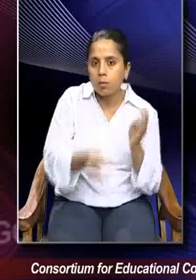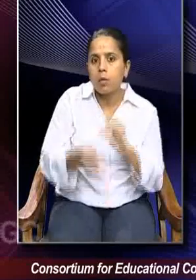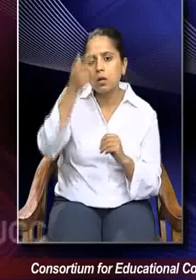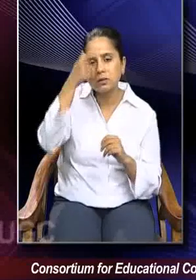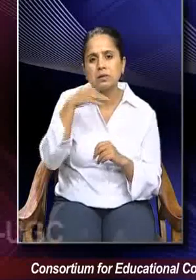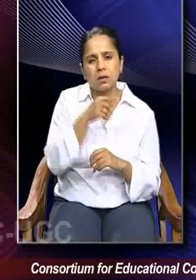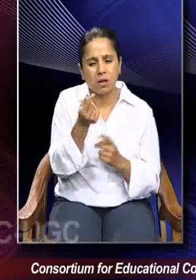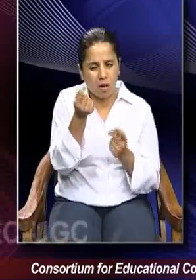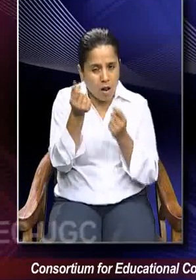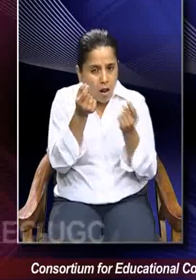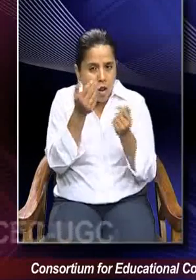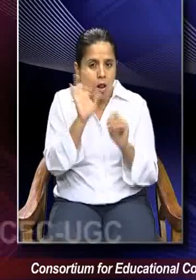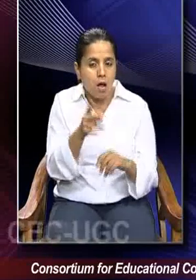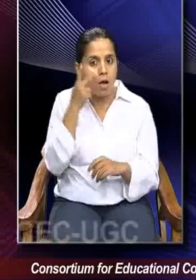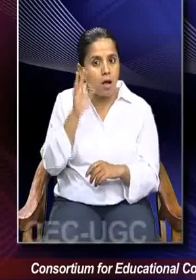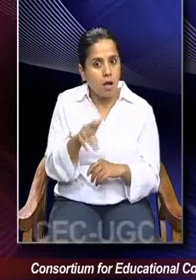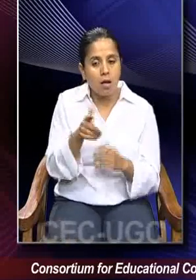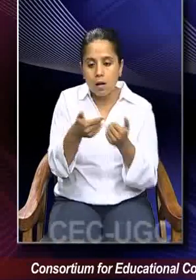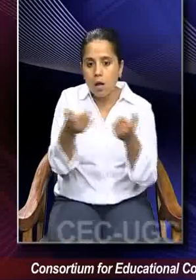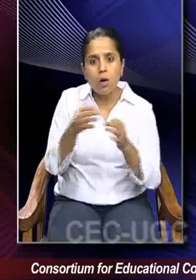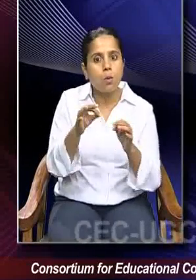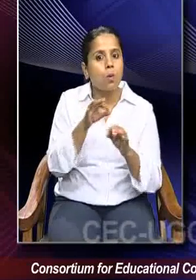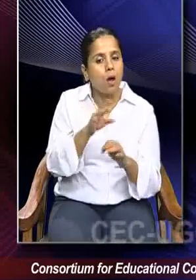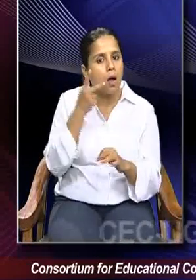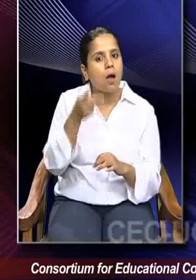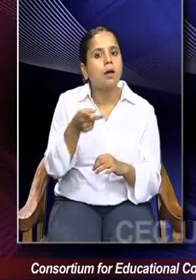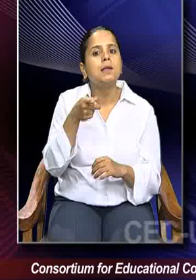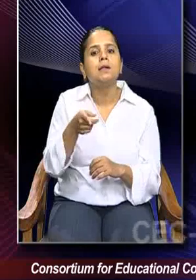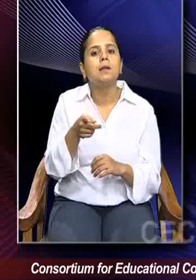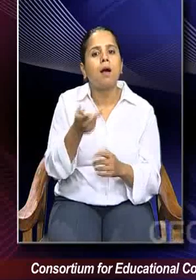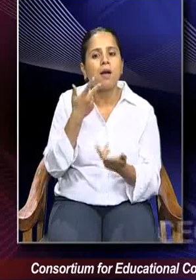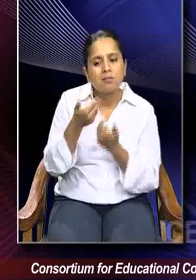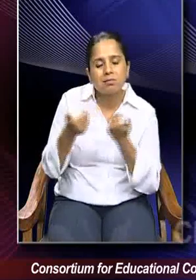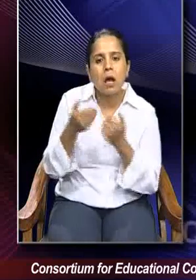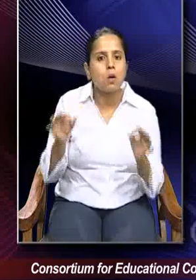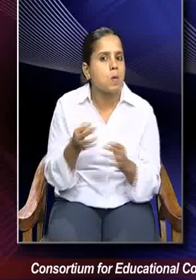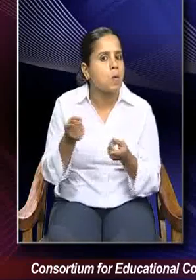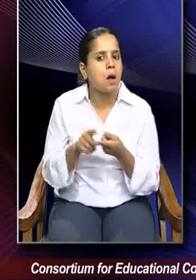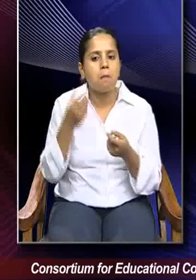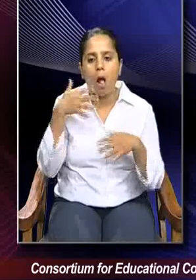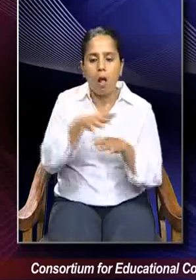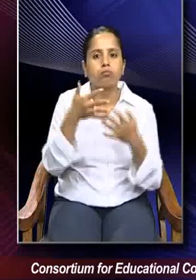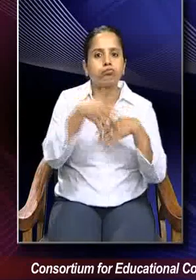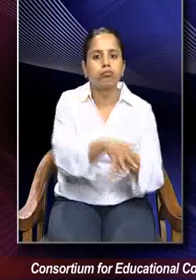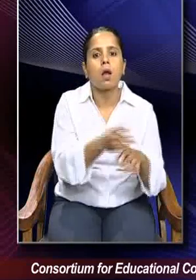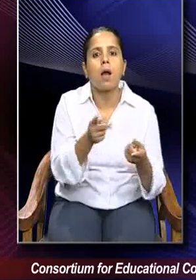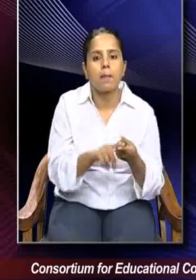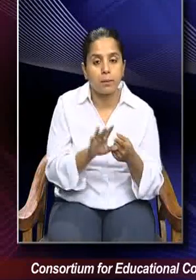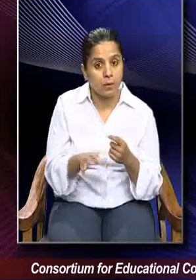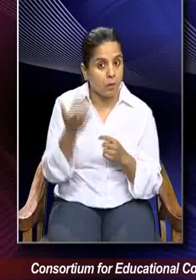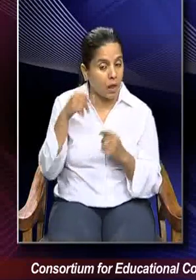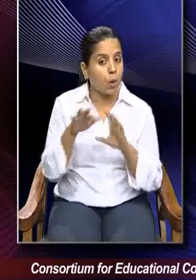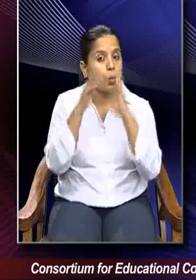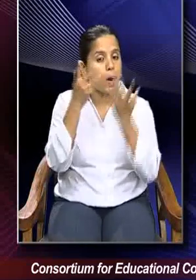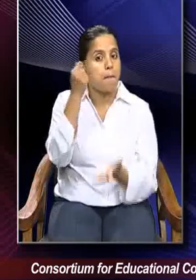tiny fraction of it which is adequately treated. A recent World Bank report